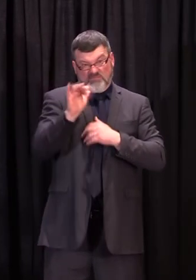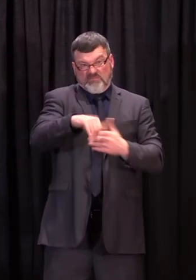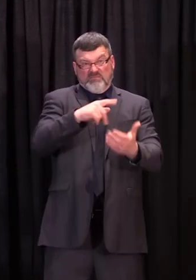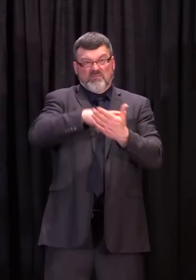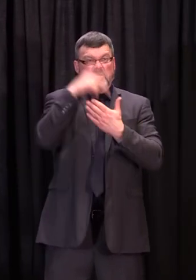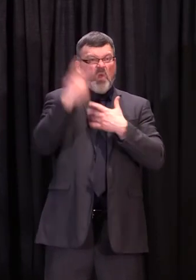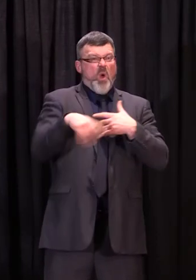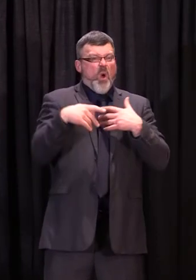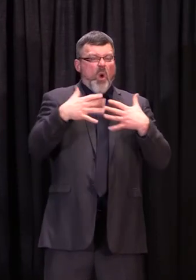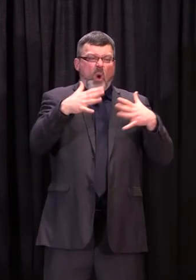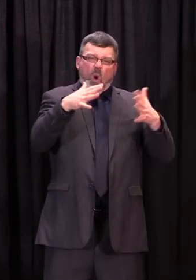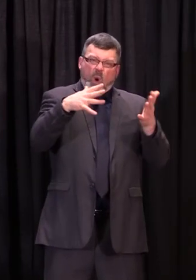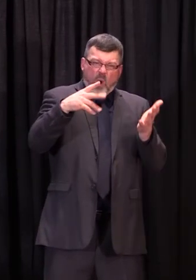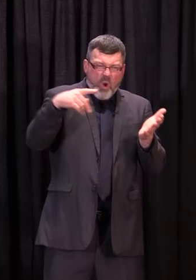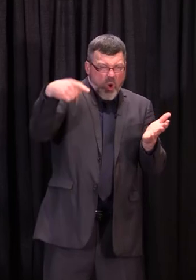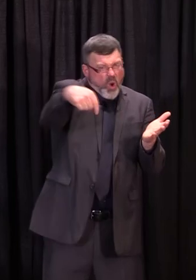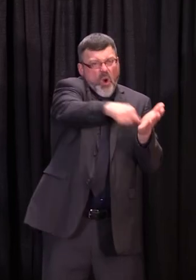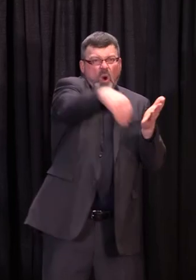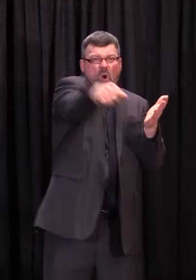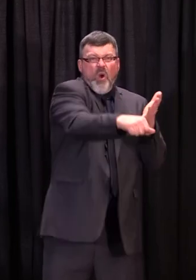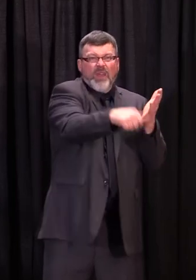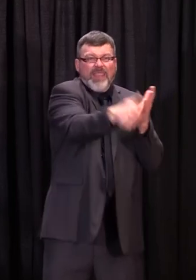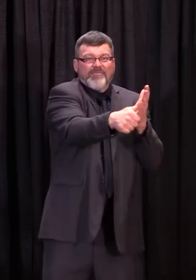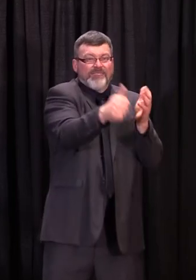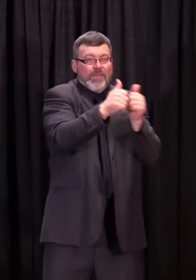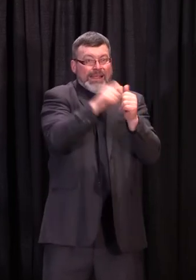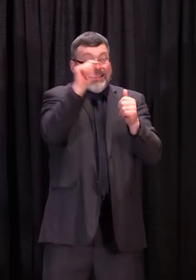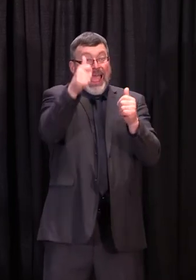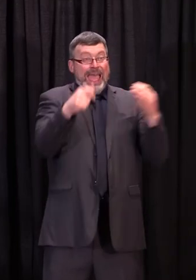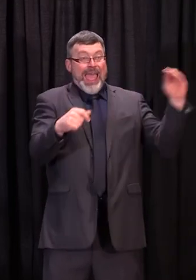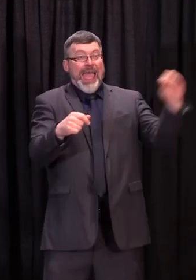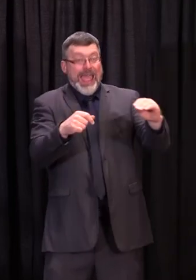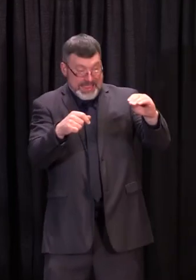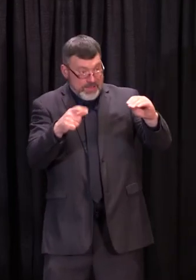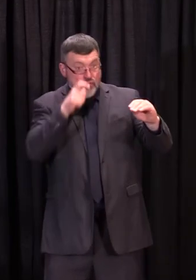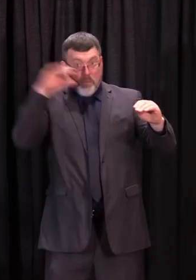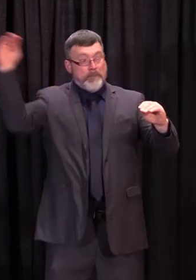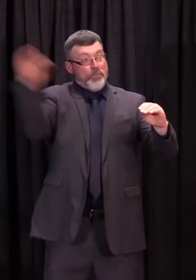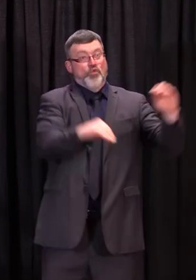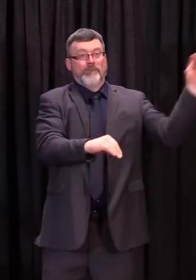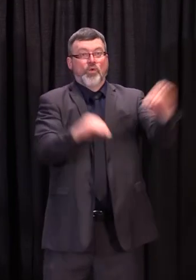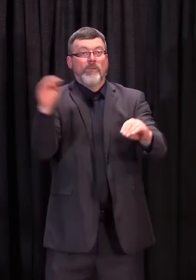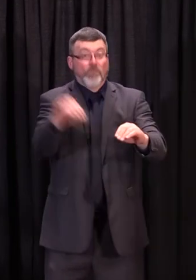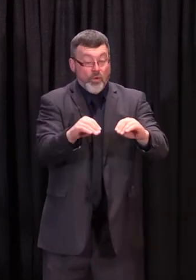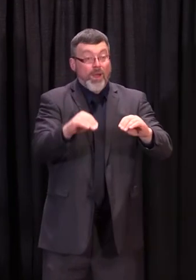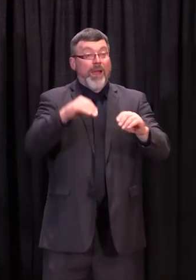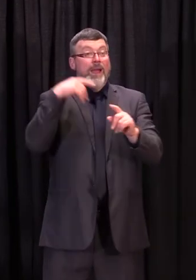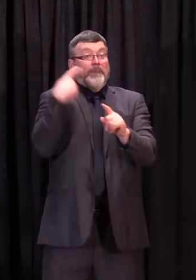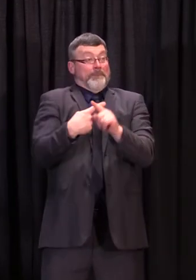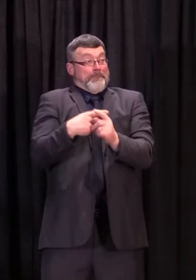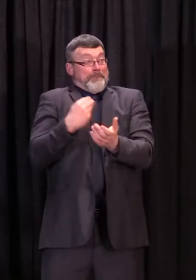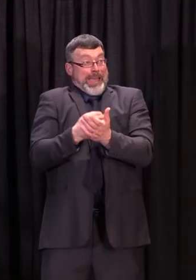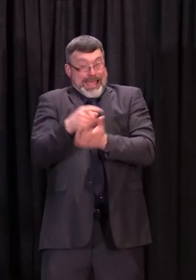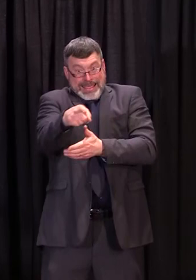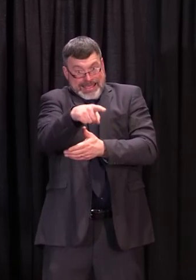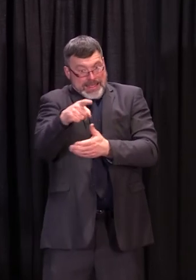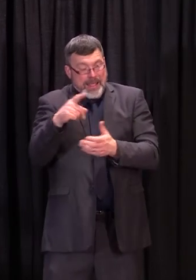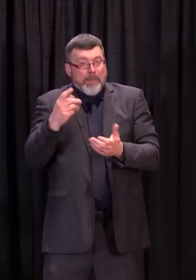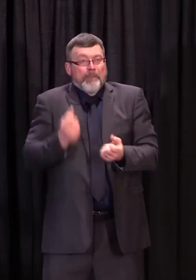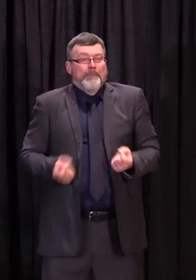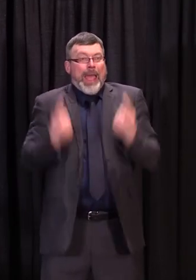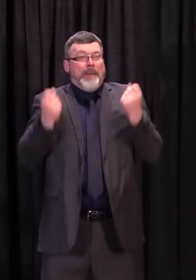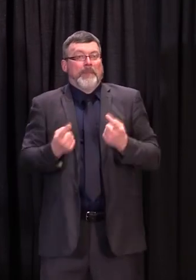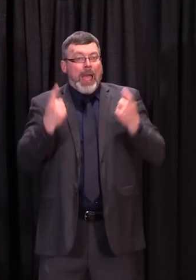from those who moved here, plus the money they spend buying homes and cars, shopping in stores, going to restaurants, and